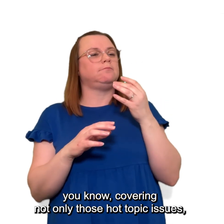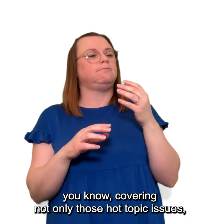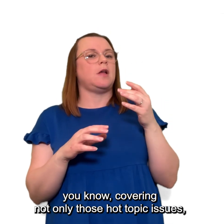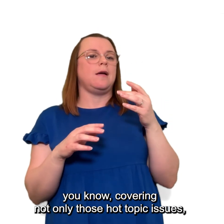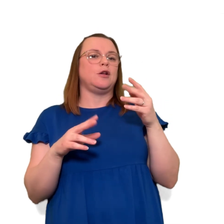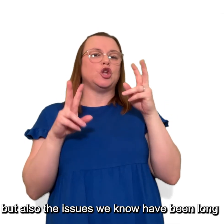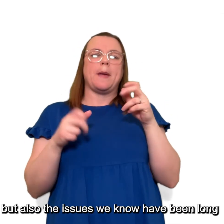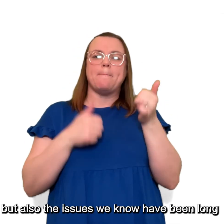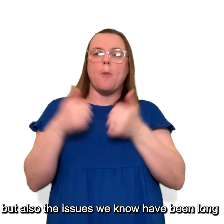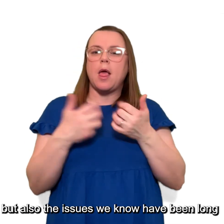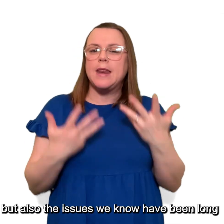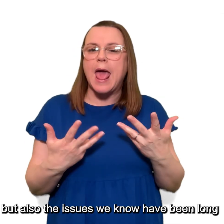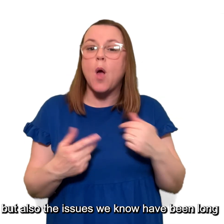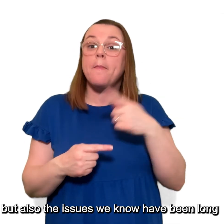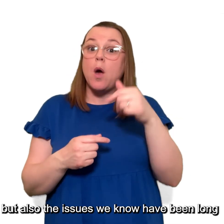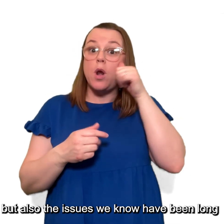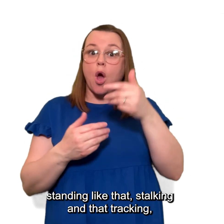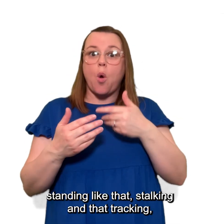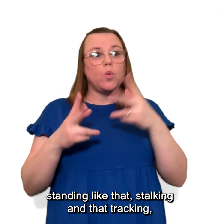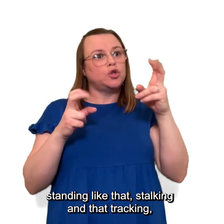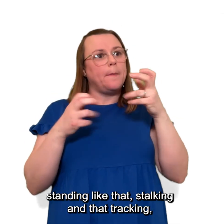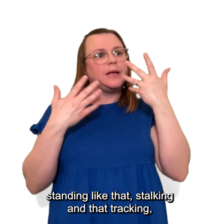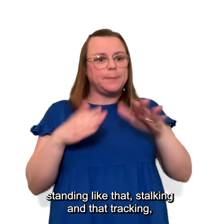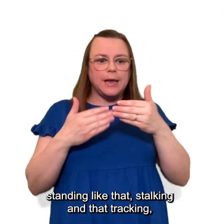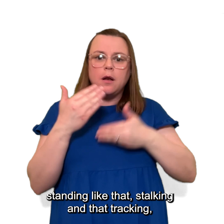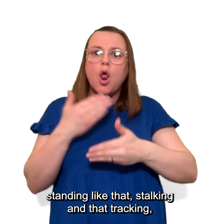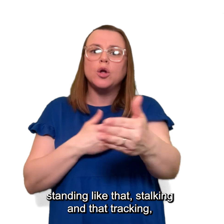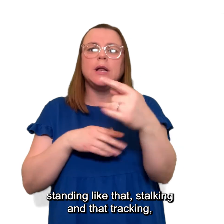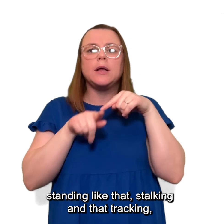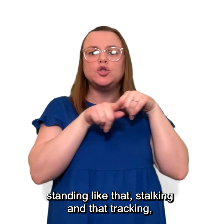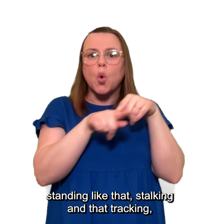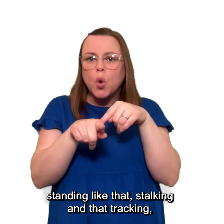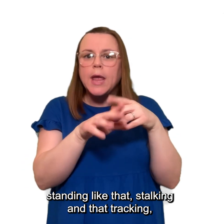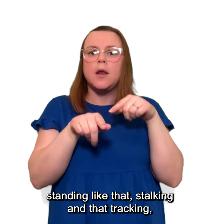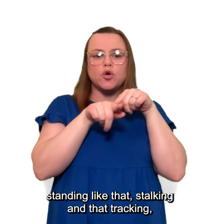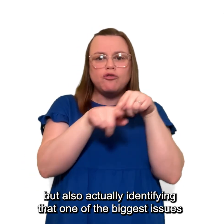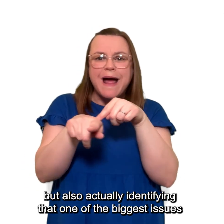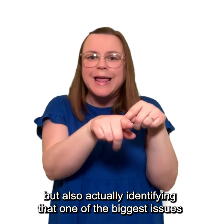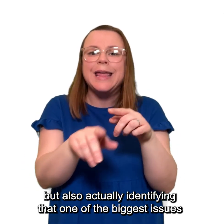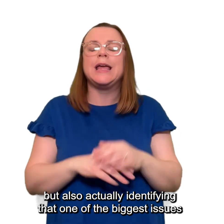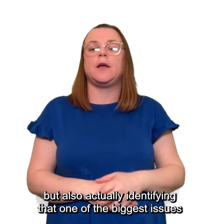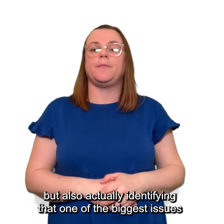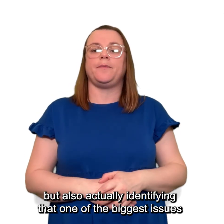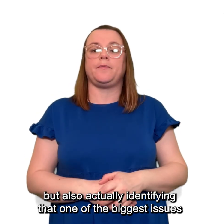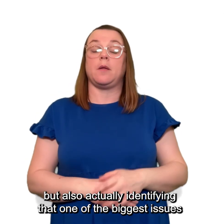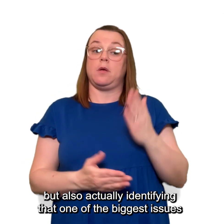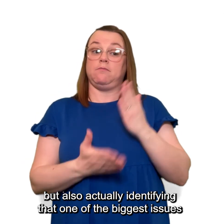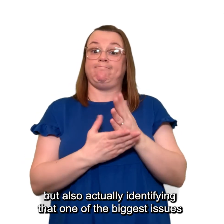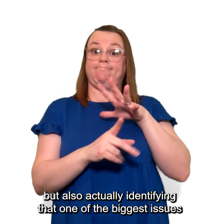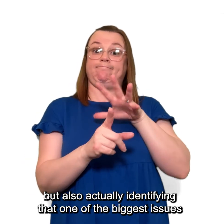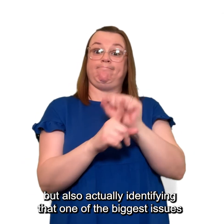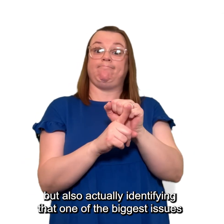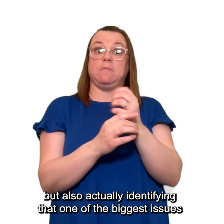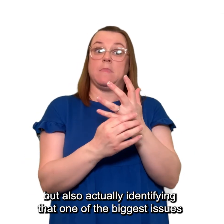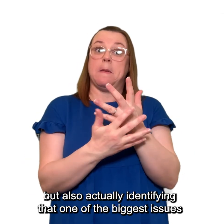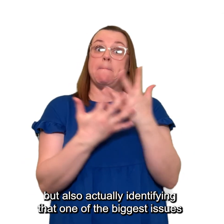topic issues, but also the issues we know have been long-standing, like that stalking and that tracking, but also actually